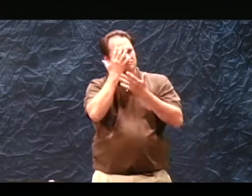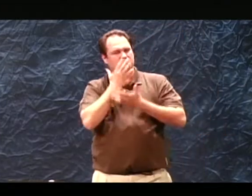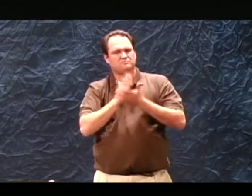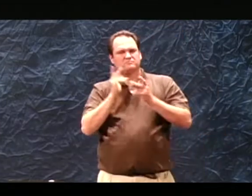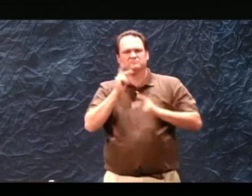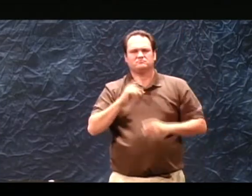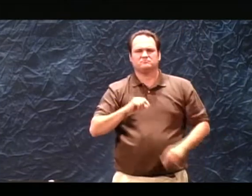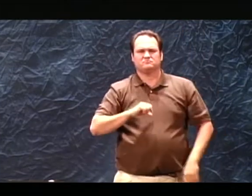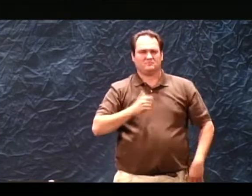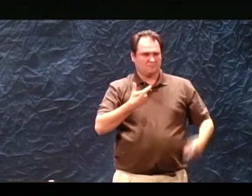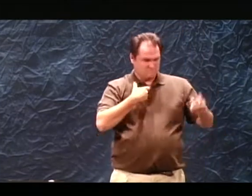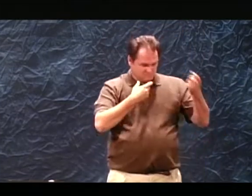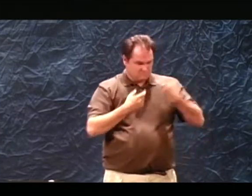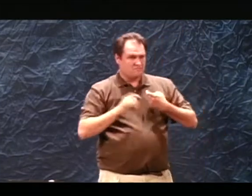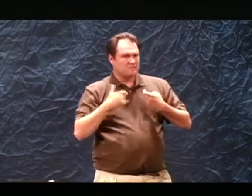of us as he chooses